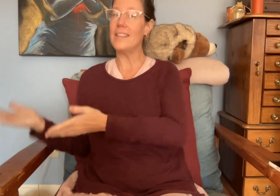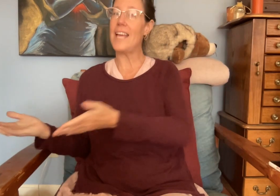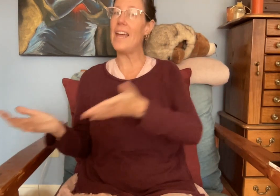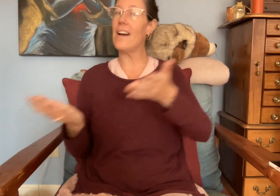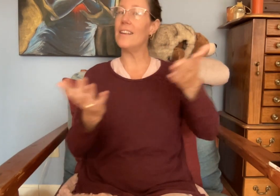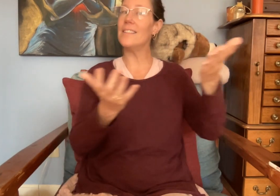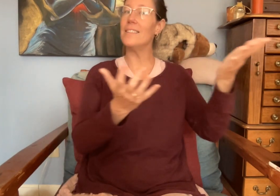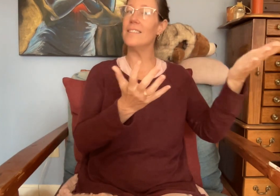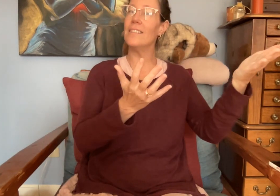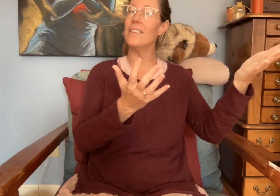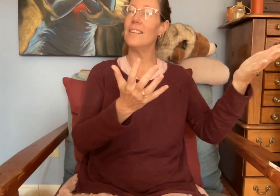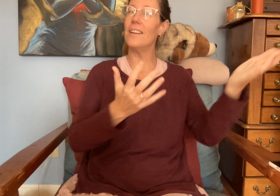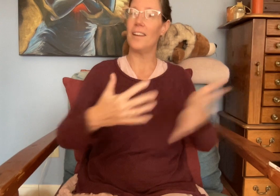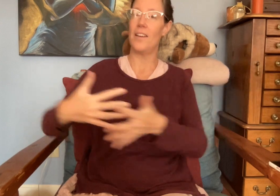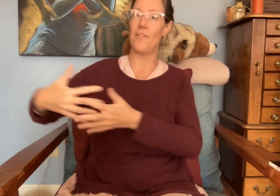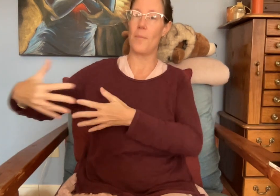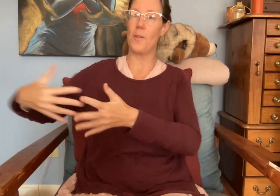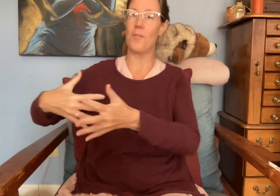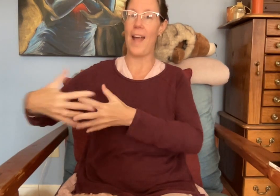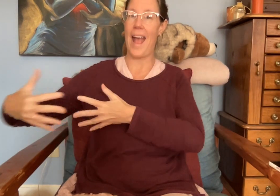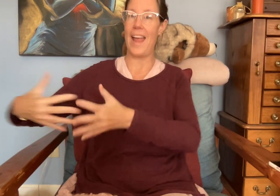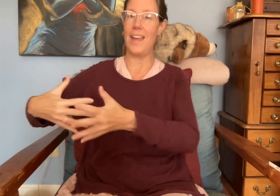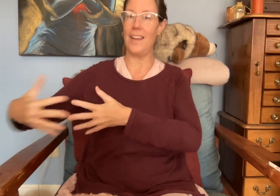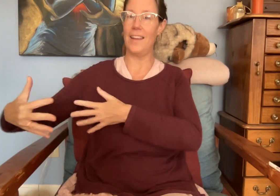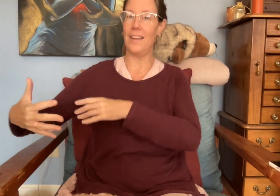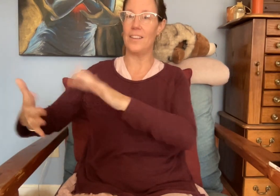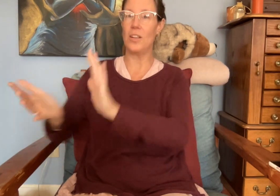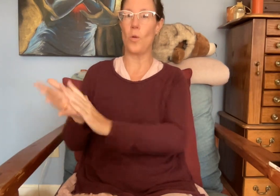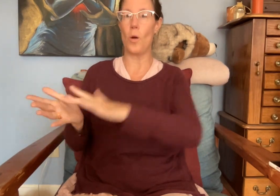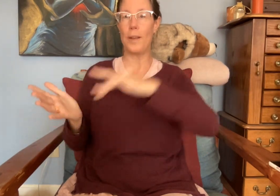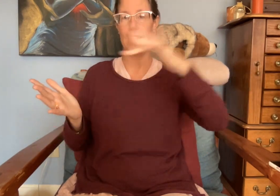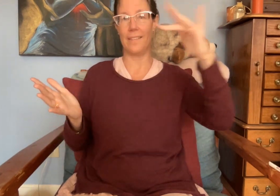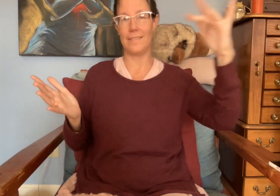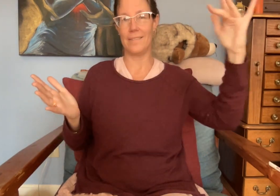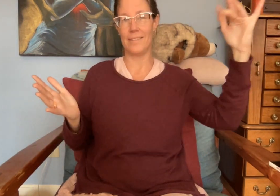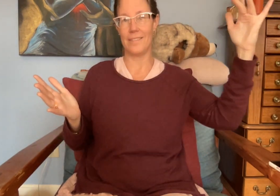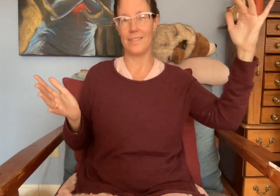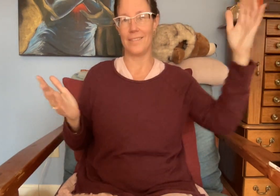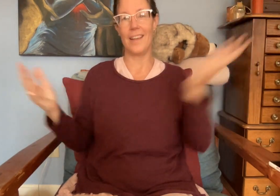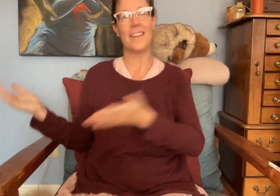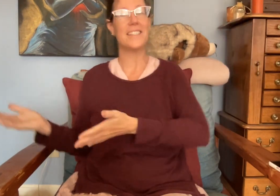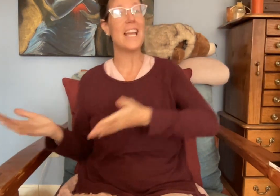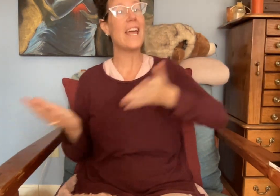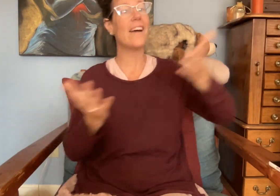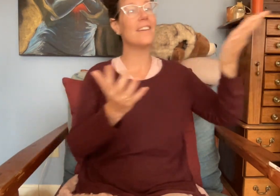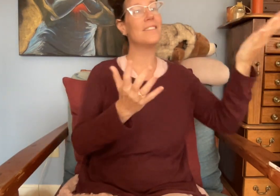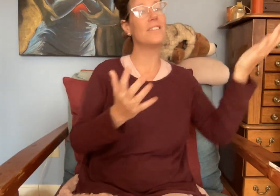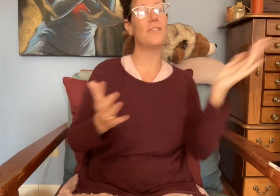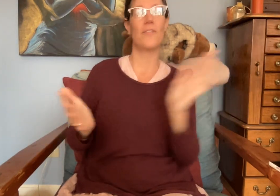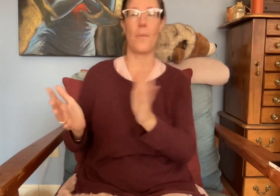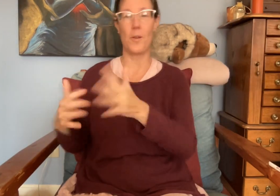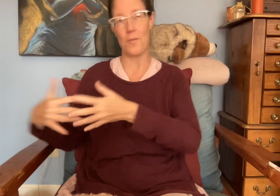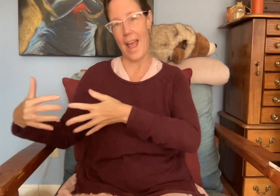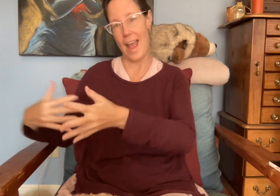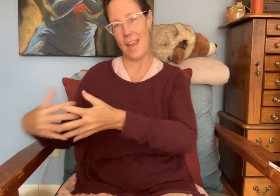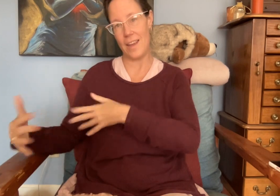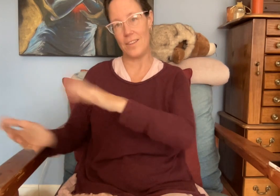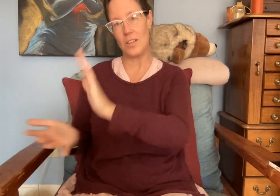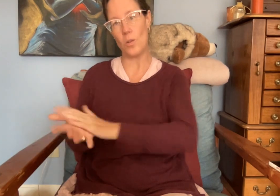Take us from gray to glory. Take us from gray to